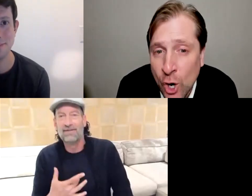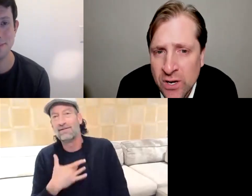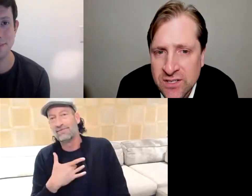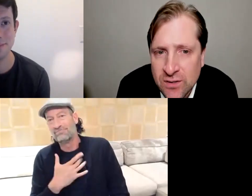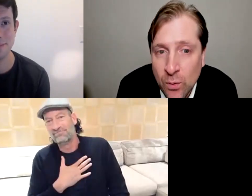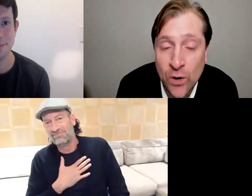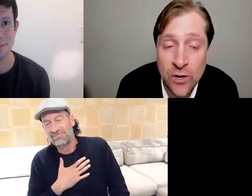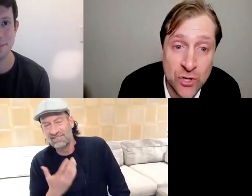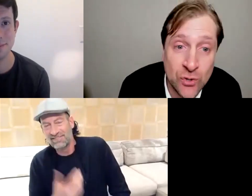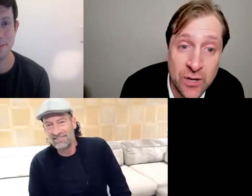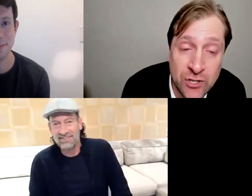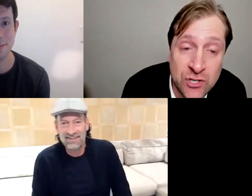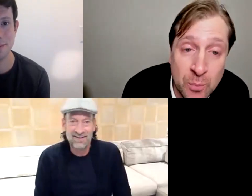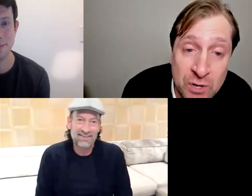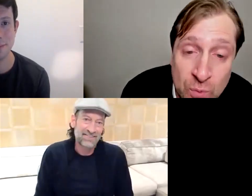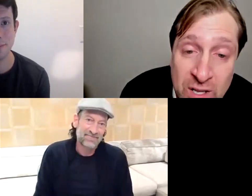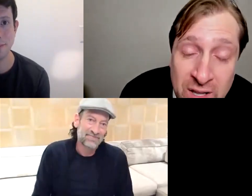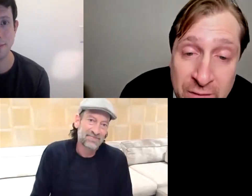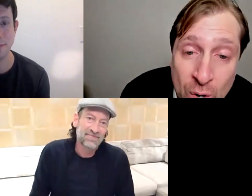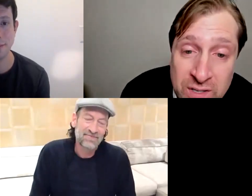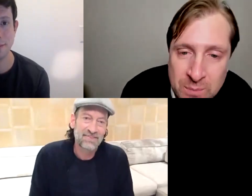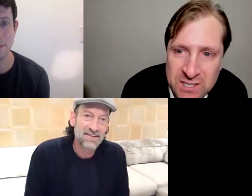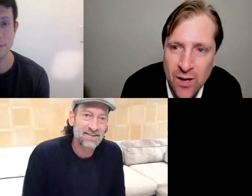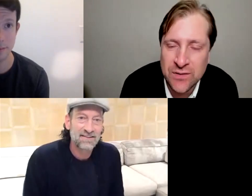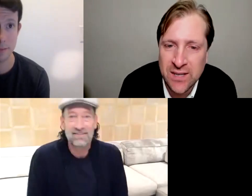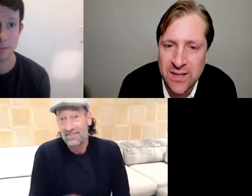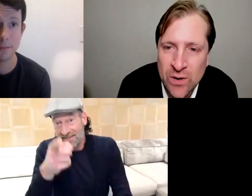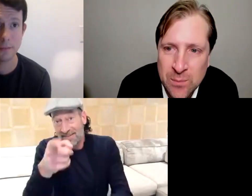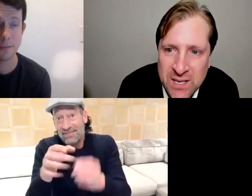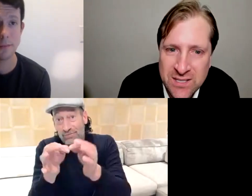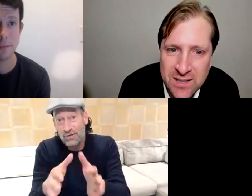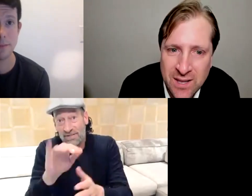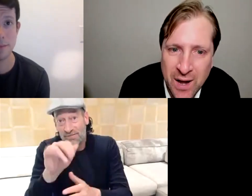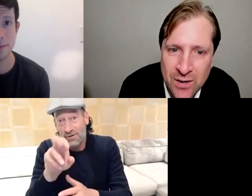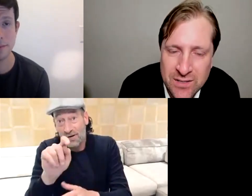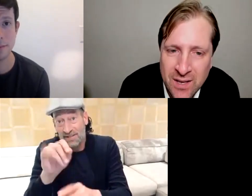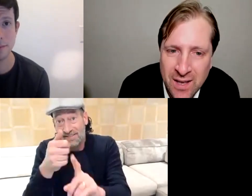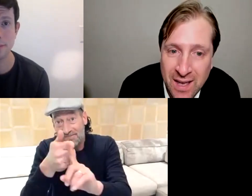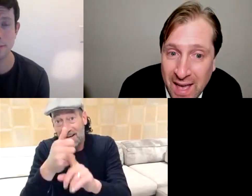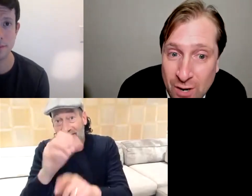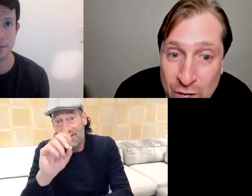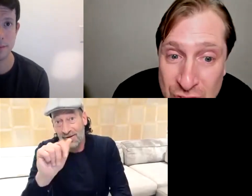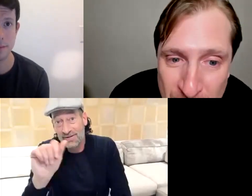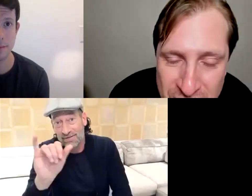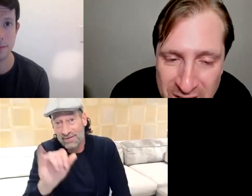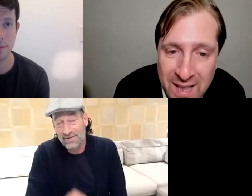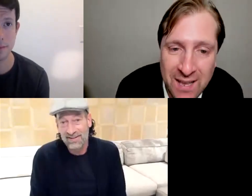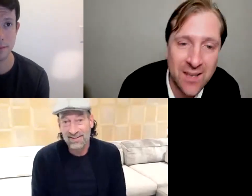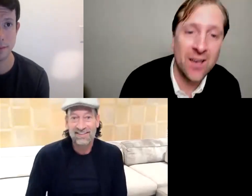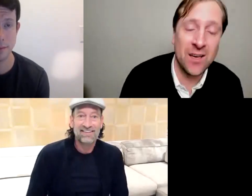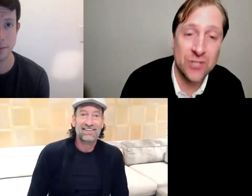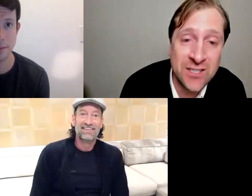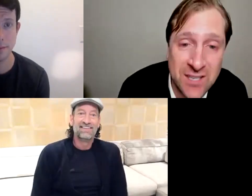The Codas were children, the interpreters were real life Codas themselves, and they really missed their parents. And our interpreter